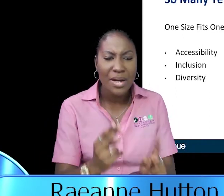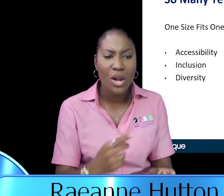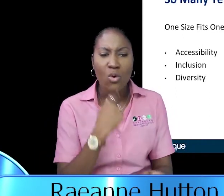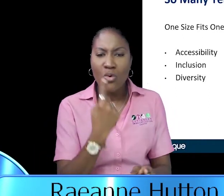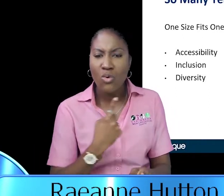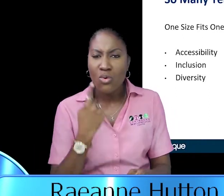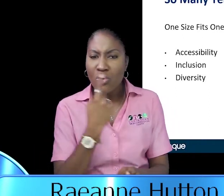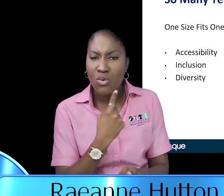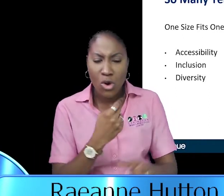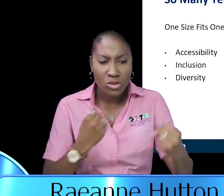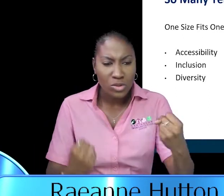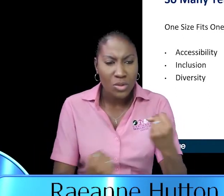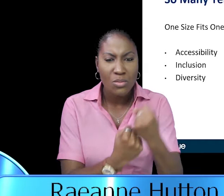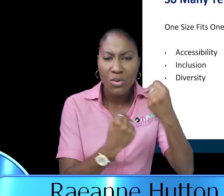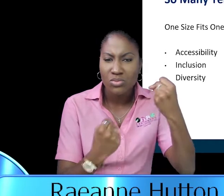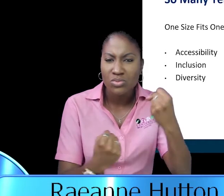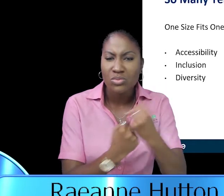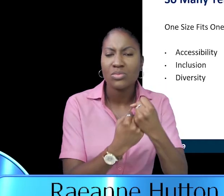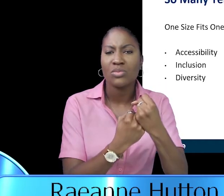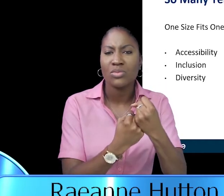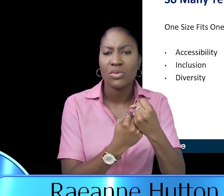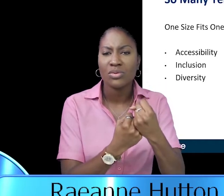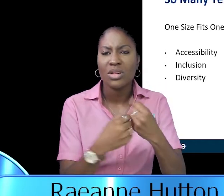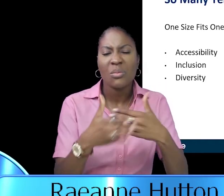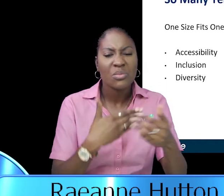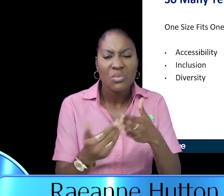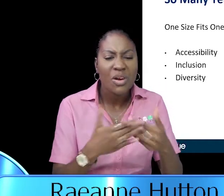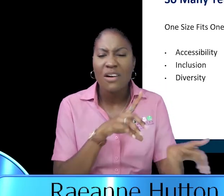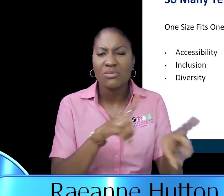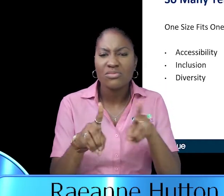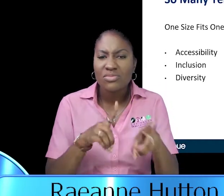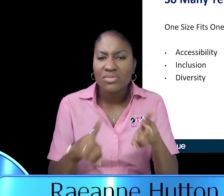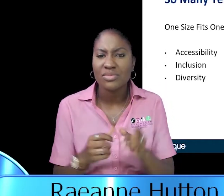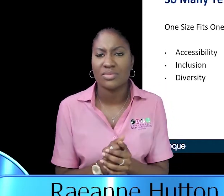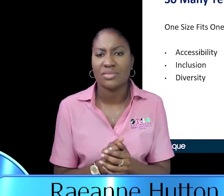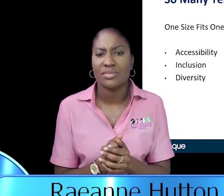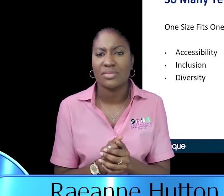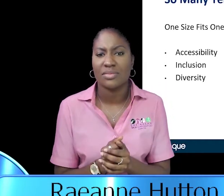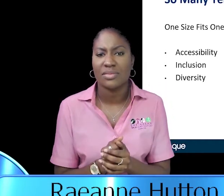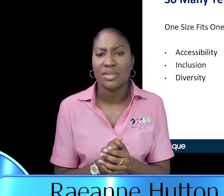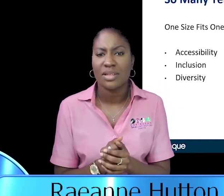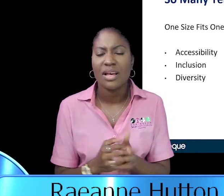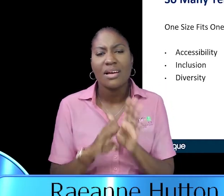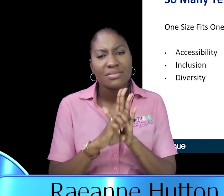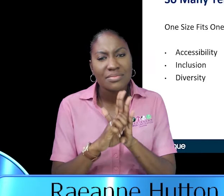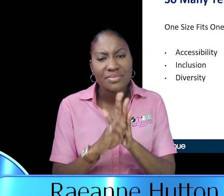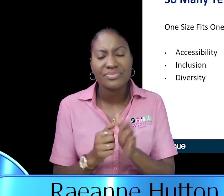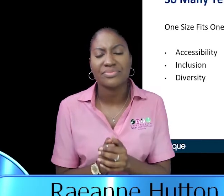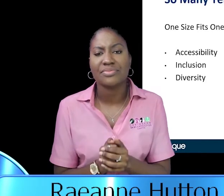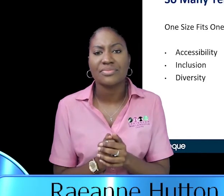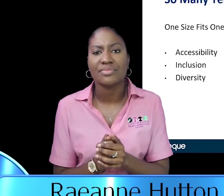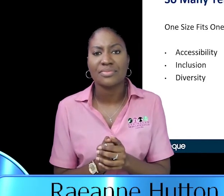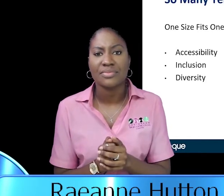employees, who do you have supporting your educational activities, and really it comes down to try to